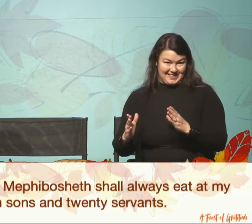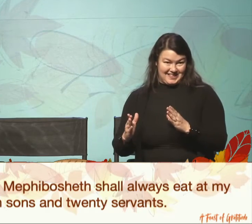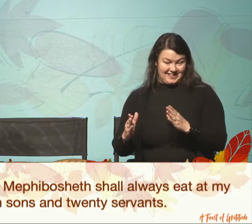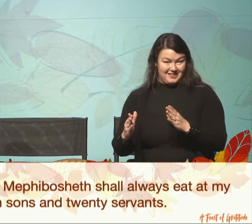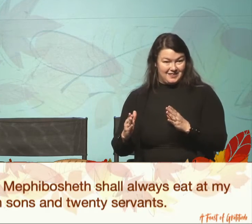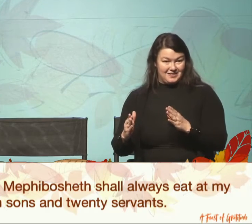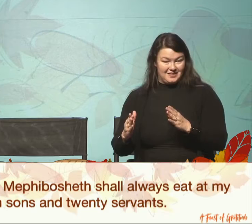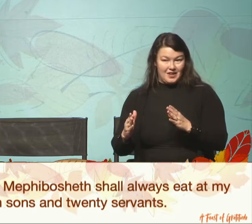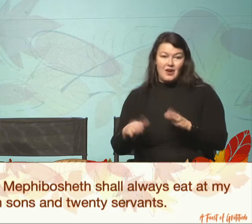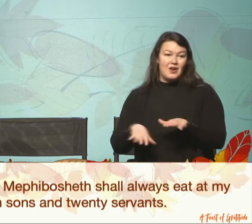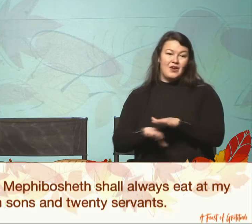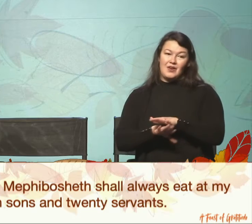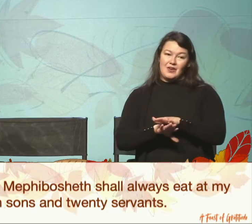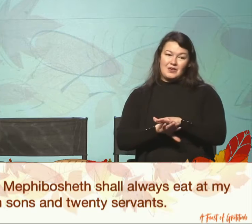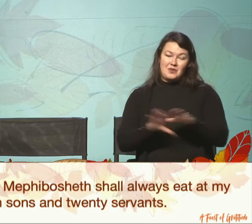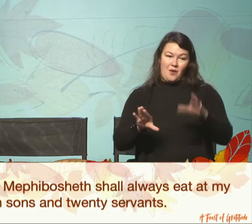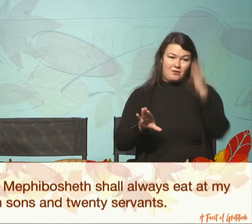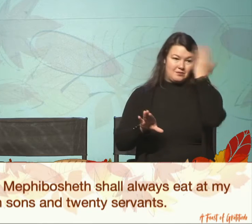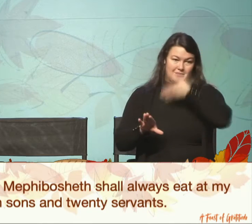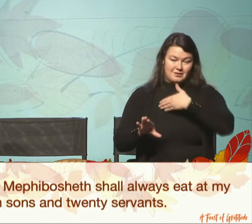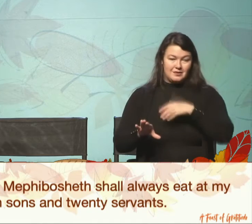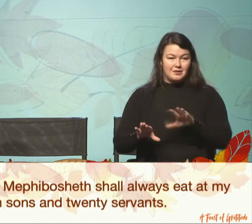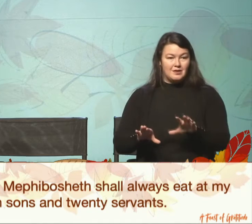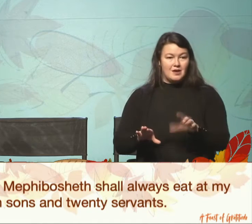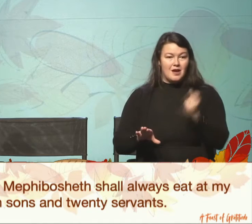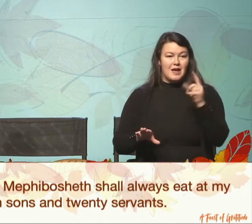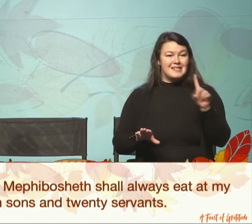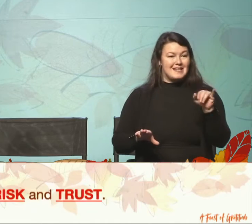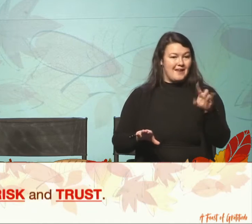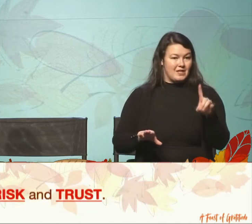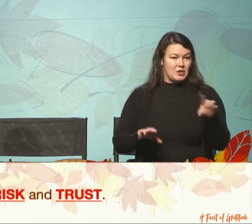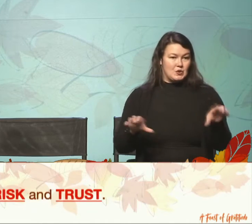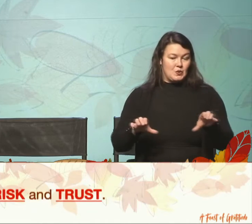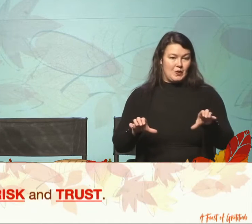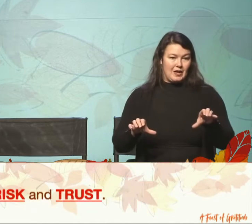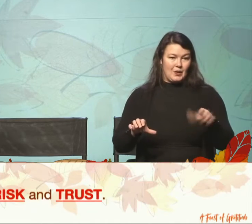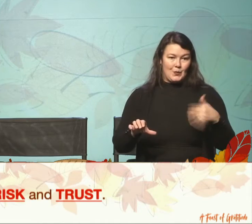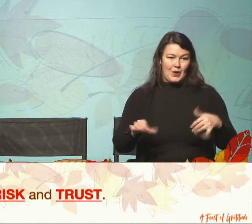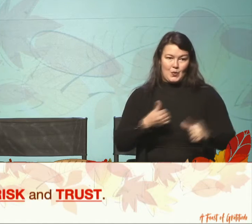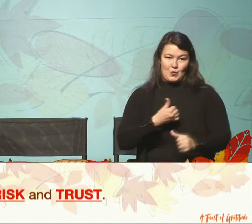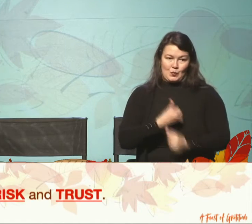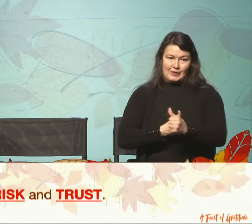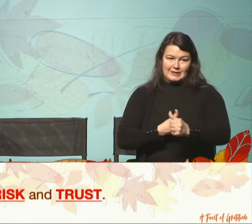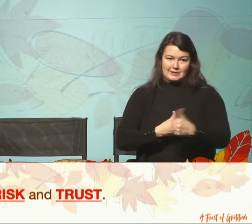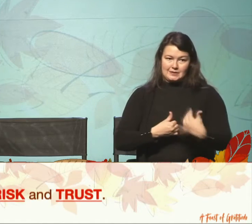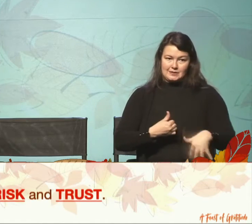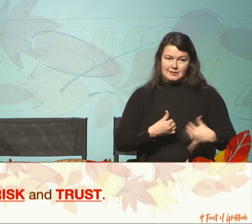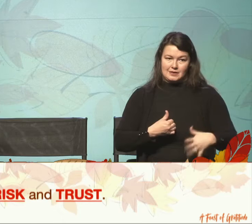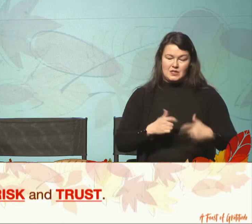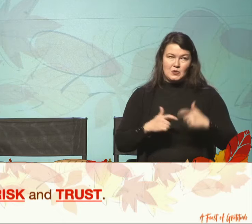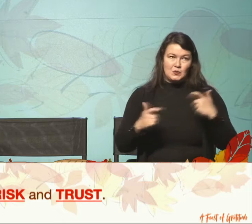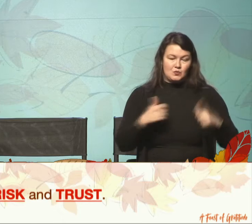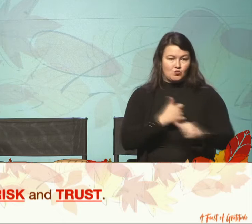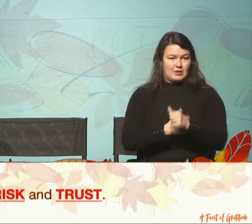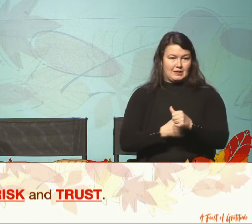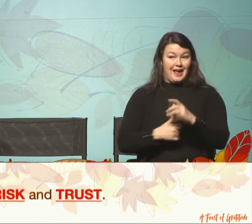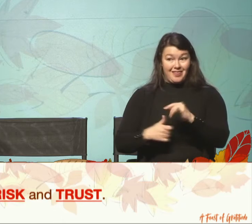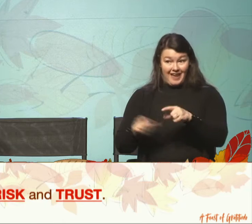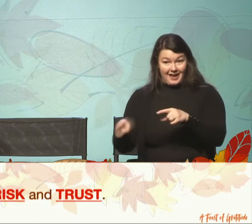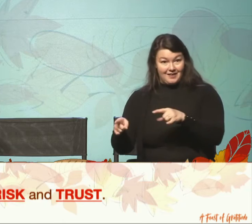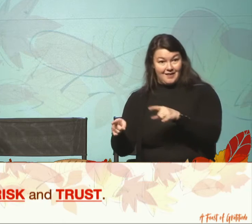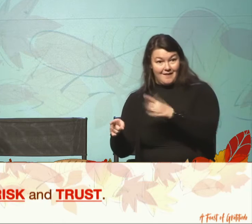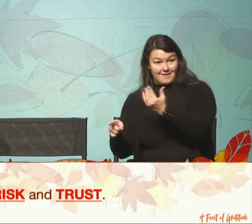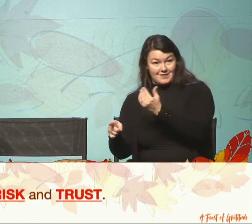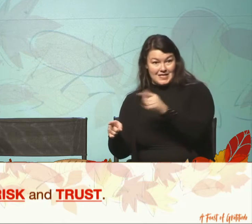servants. Don't miss this. David is doing something really risky here. That's the start of a small army.